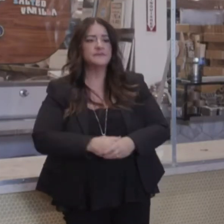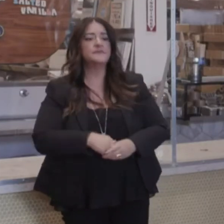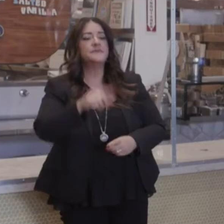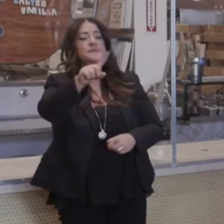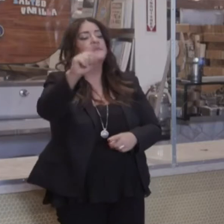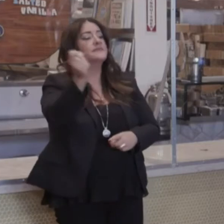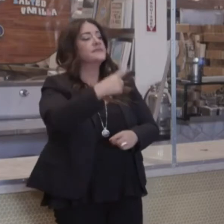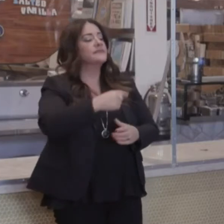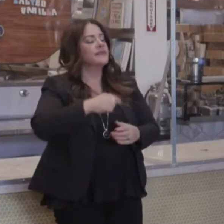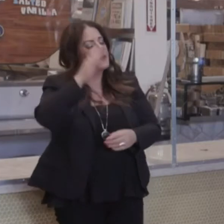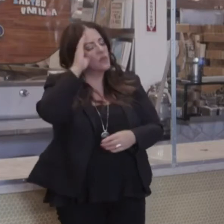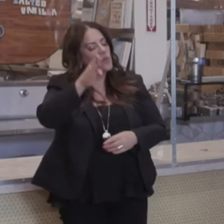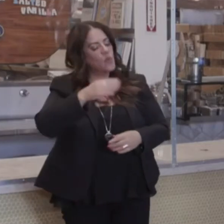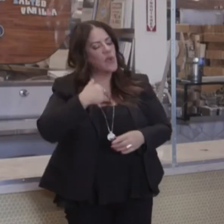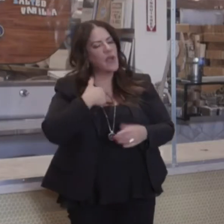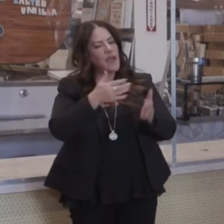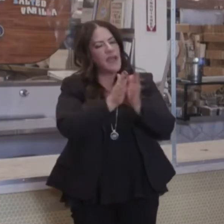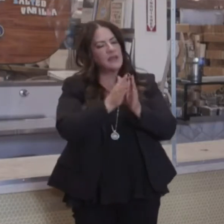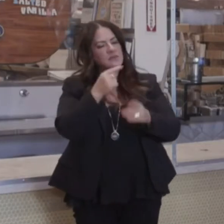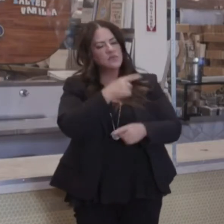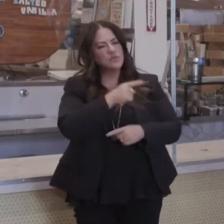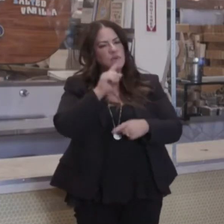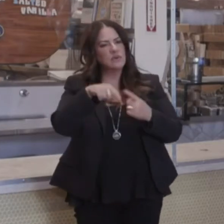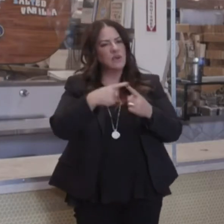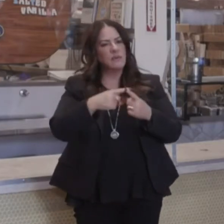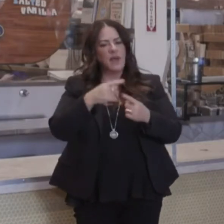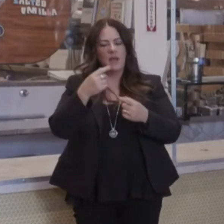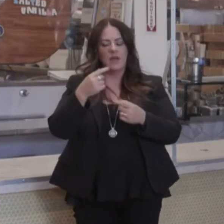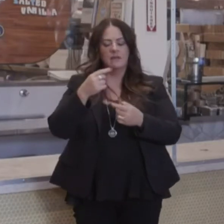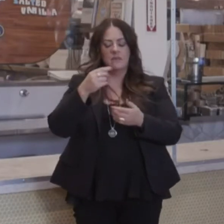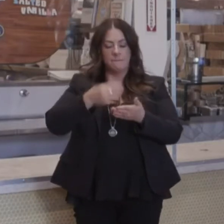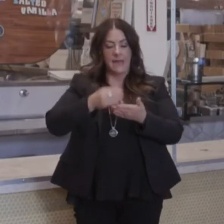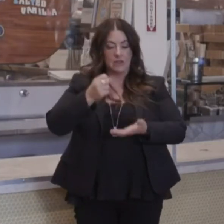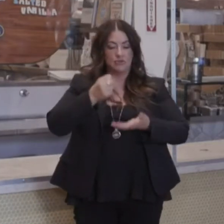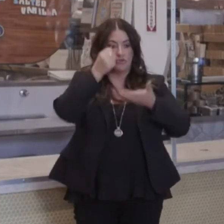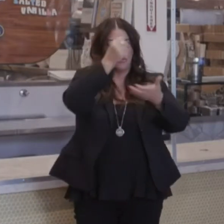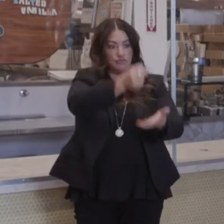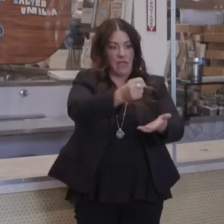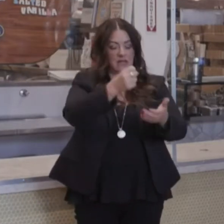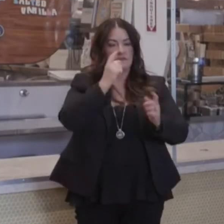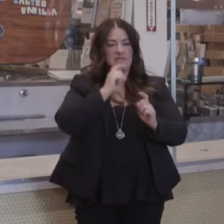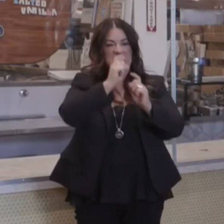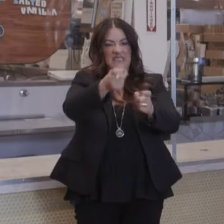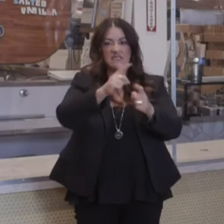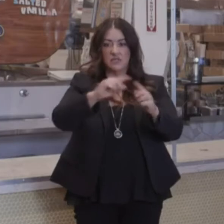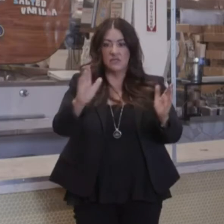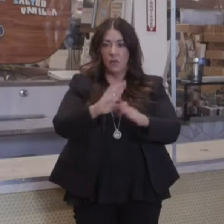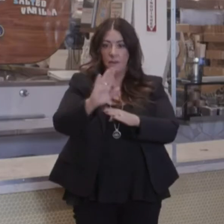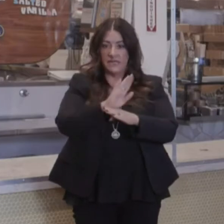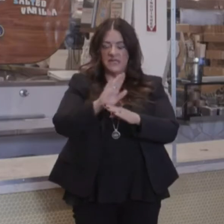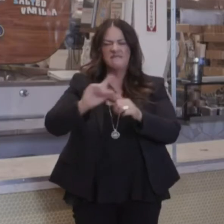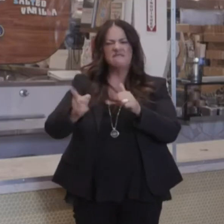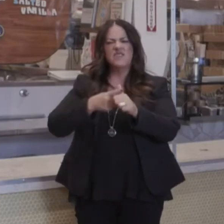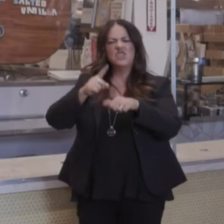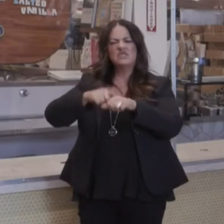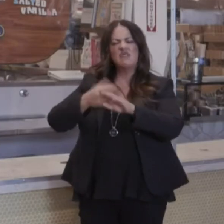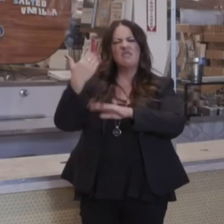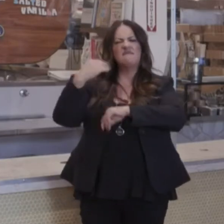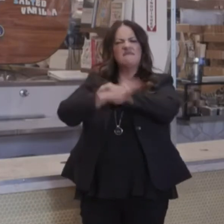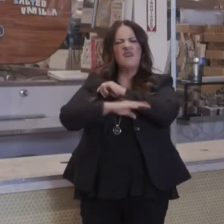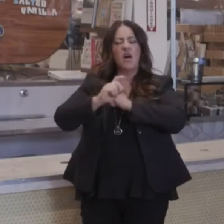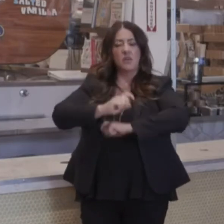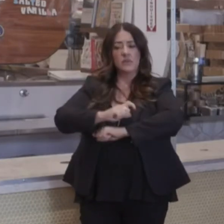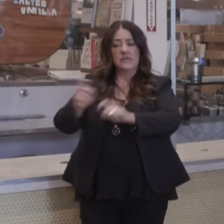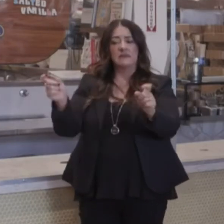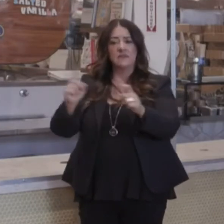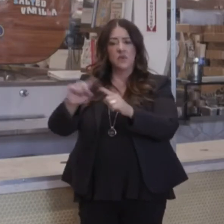Media Group. With the the grants for small businesses, 77% in the first round were